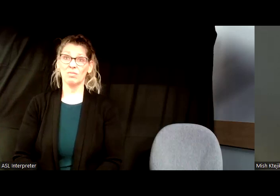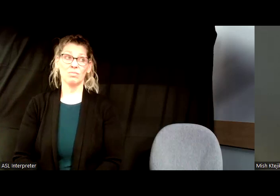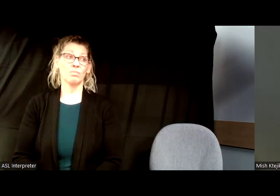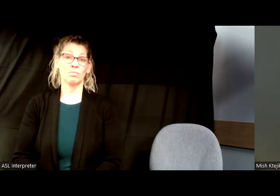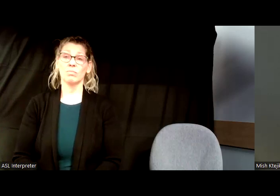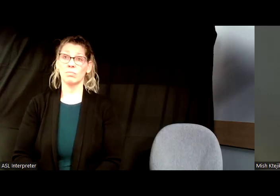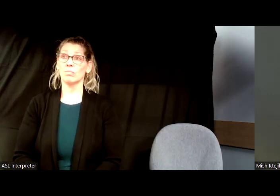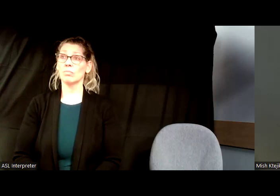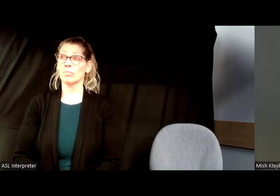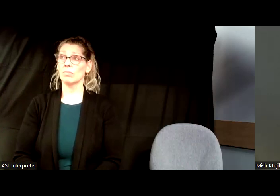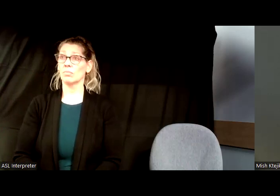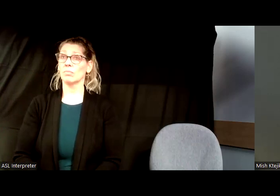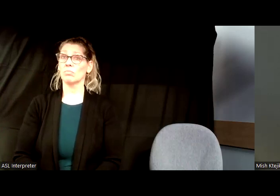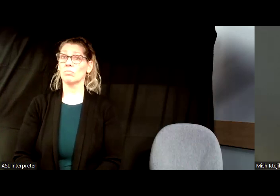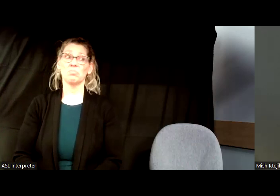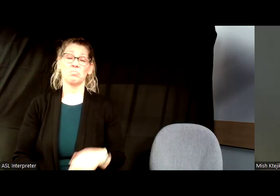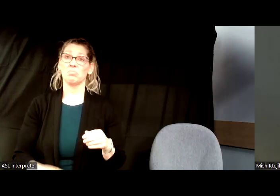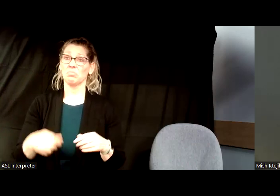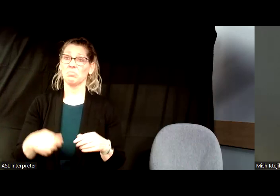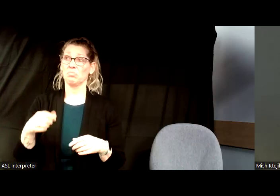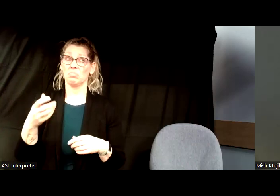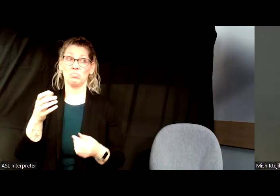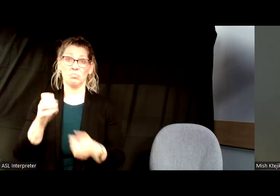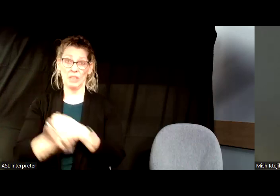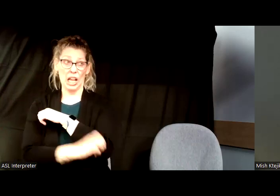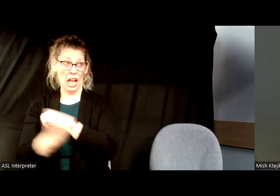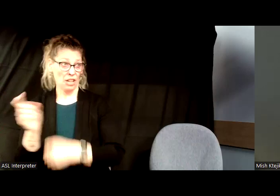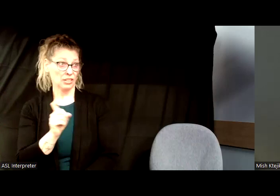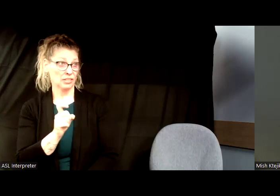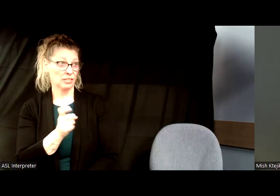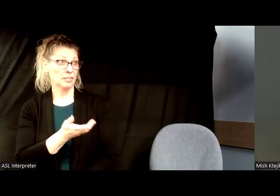I agree, we should just strike it. Eric?